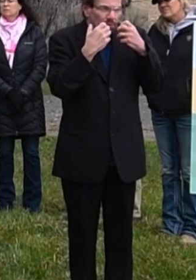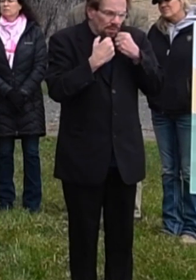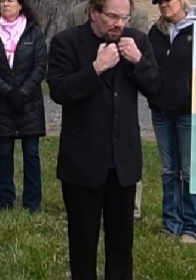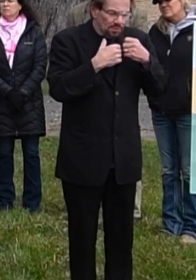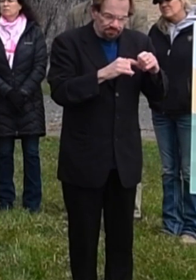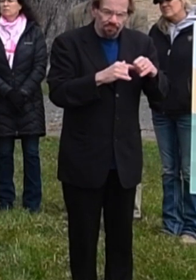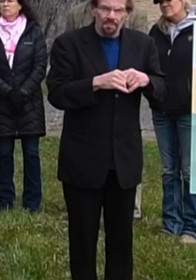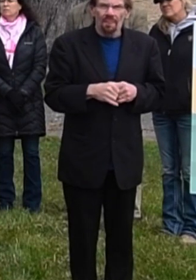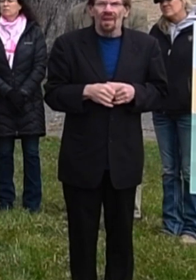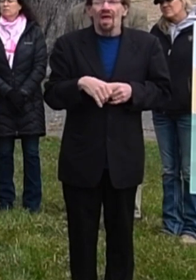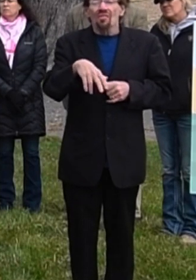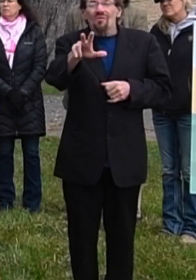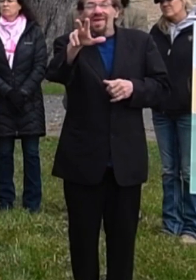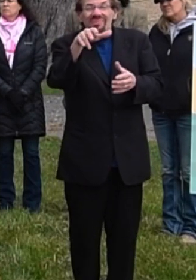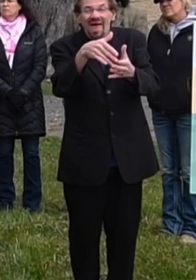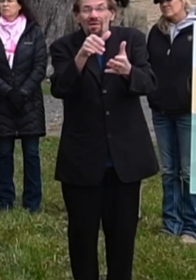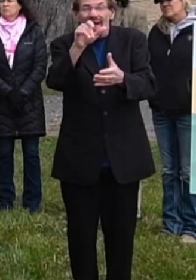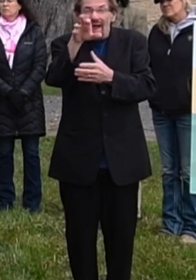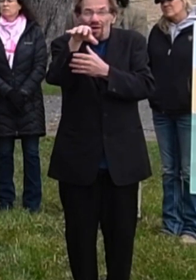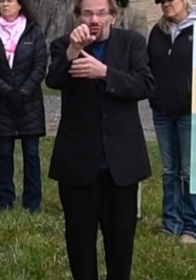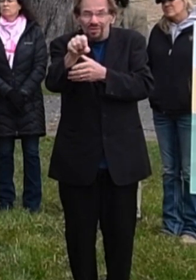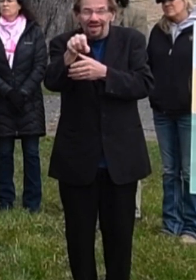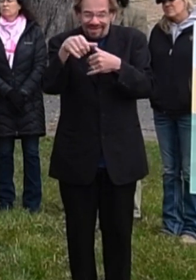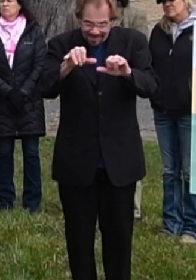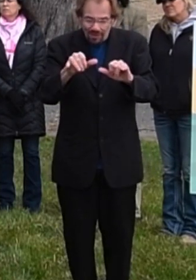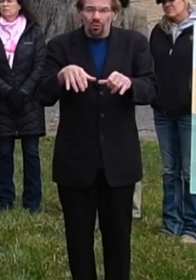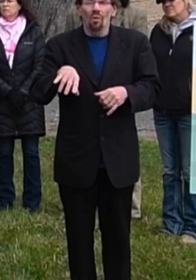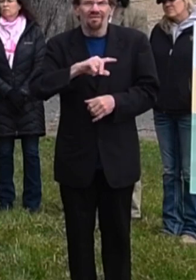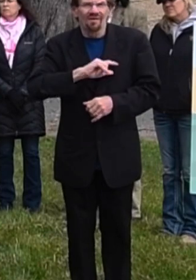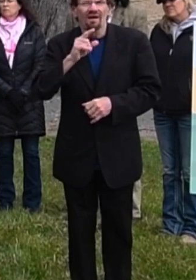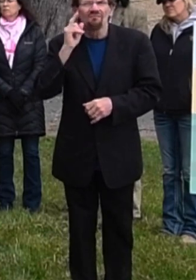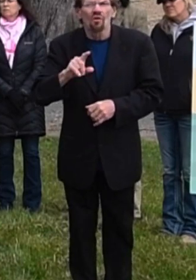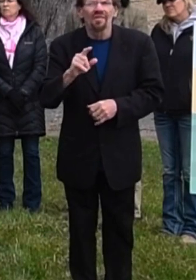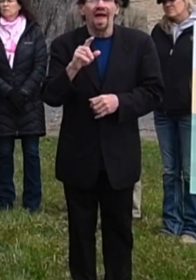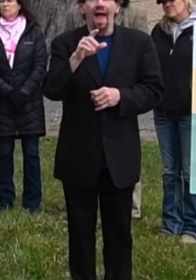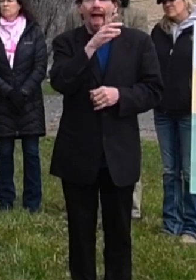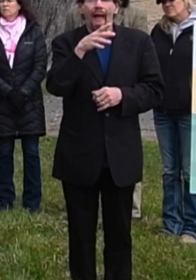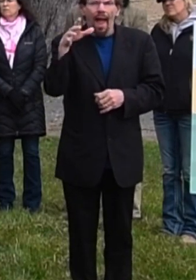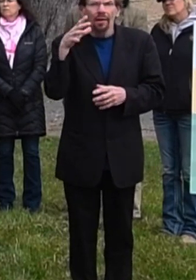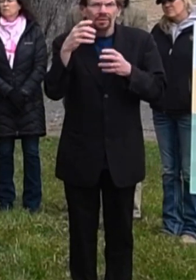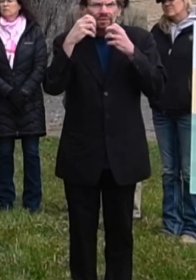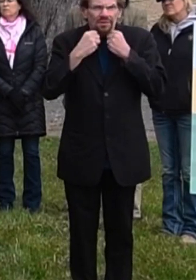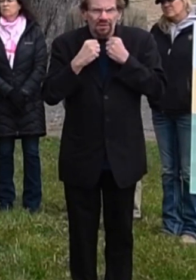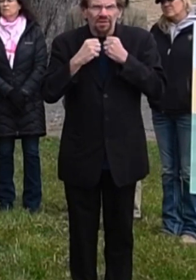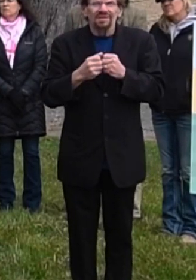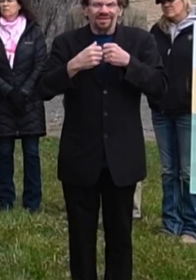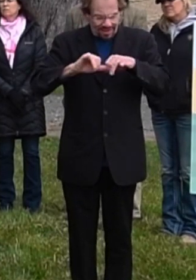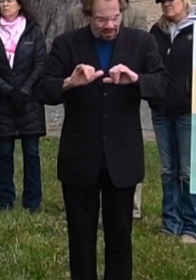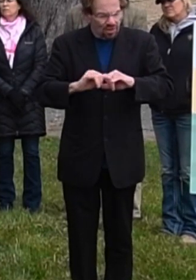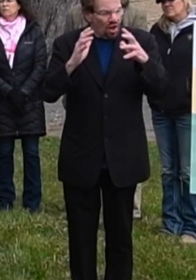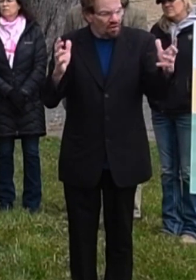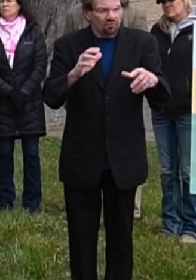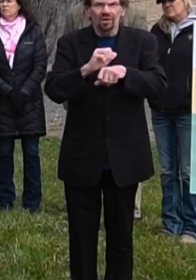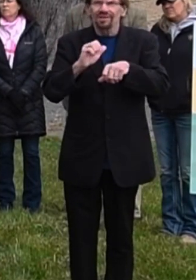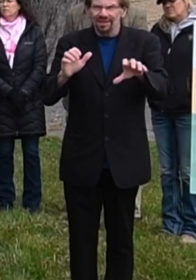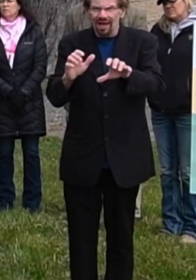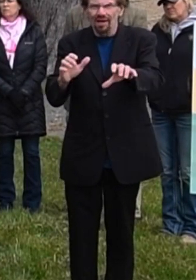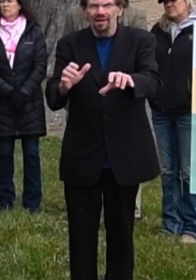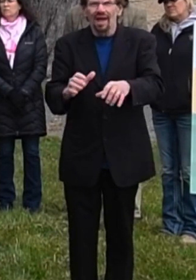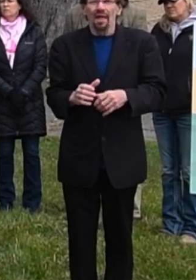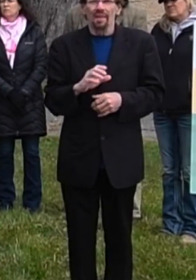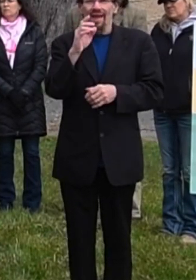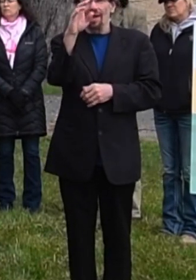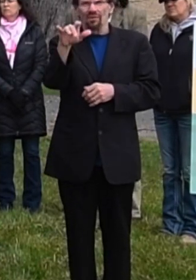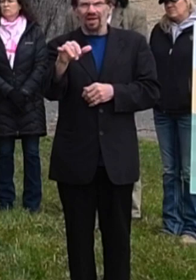are eligible for the Ag Land Preservation Program in Howard County. So there's still plenty of work to be done, and the county remains committed